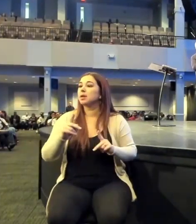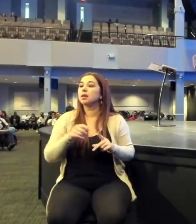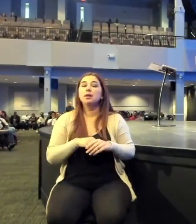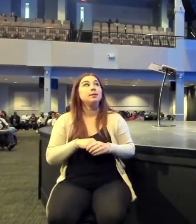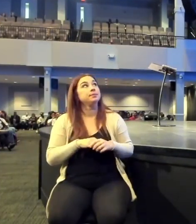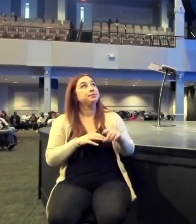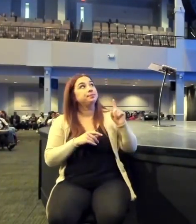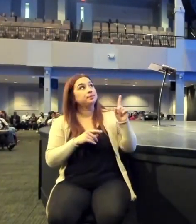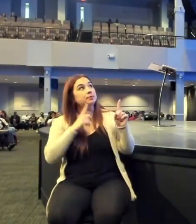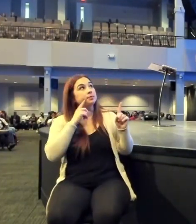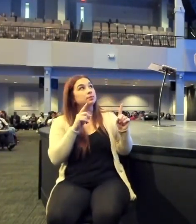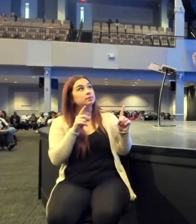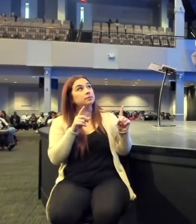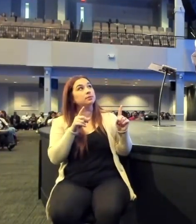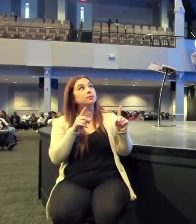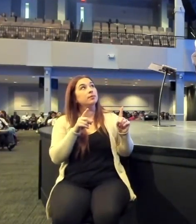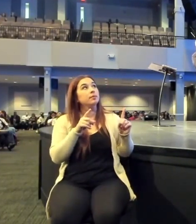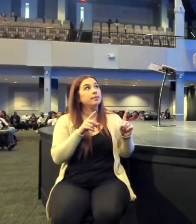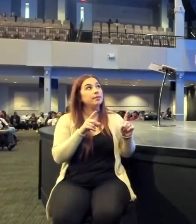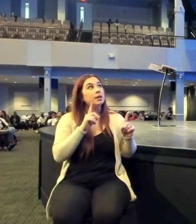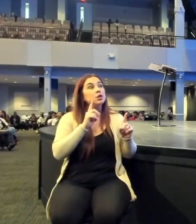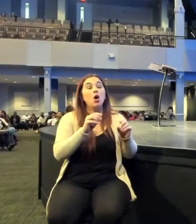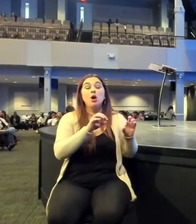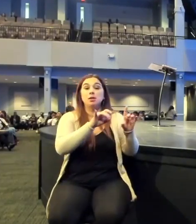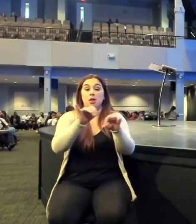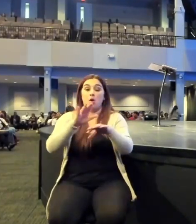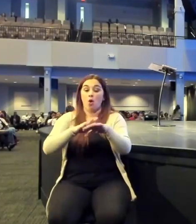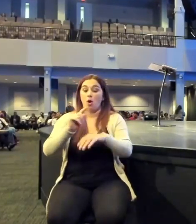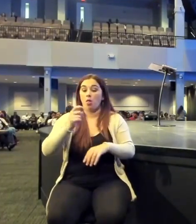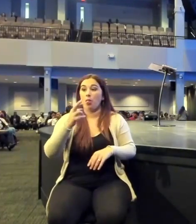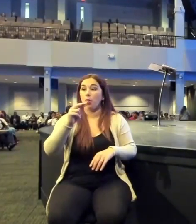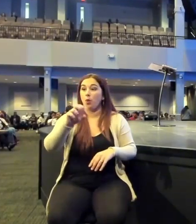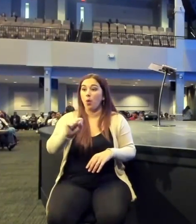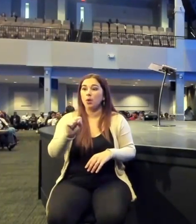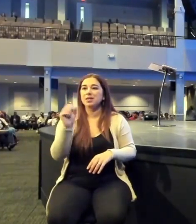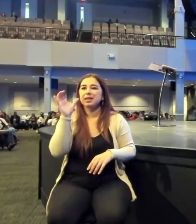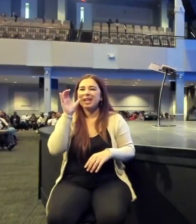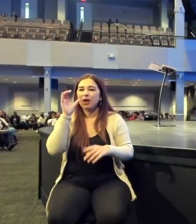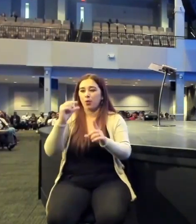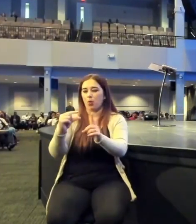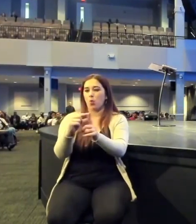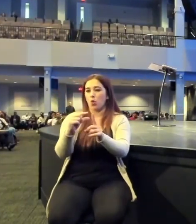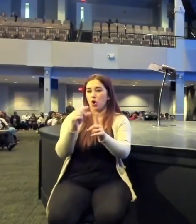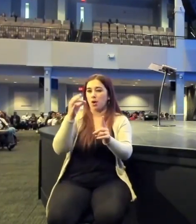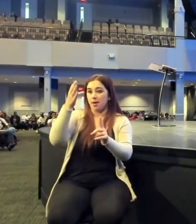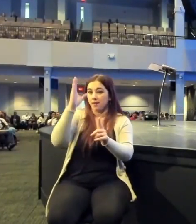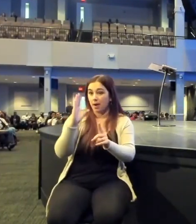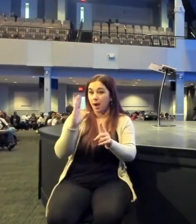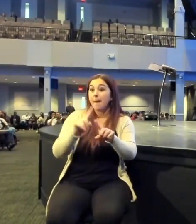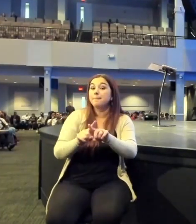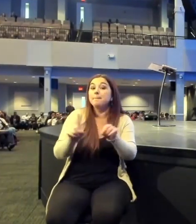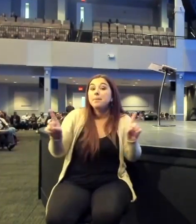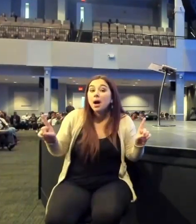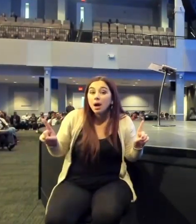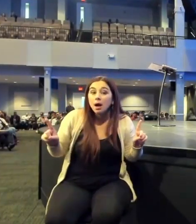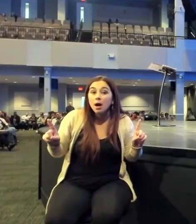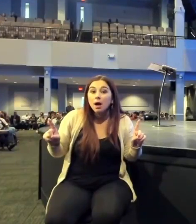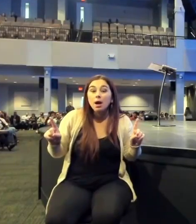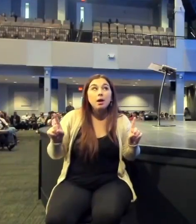others, like seed, that's the word of God sown among thorns, hear the word. They hear the word of God, but the